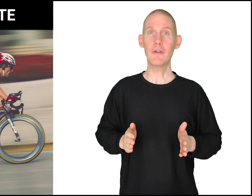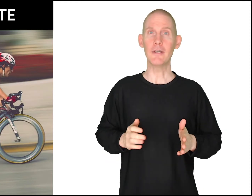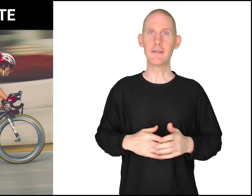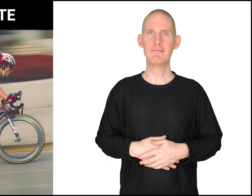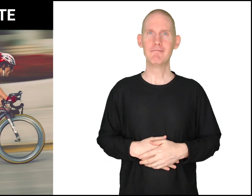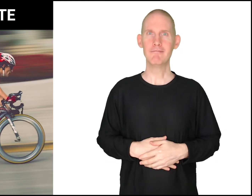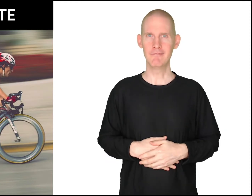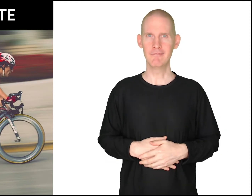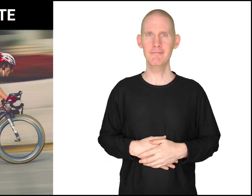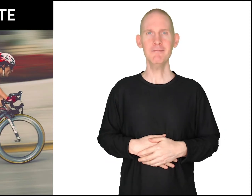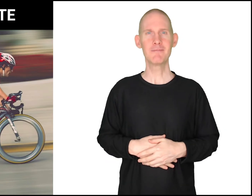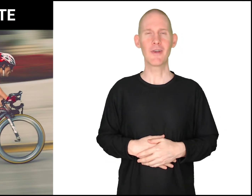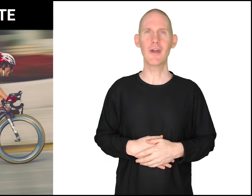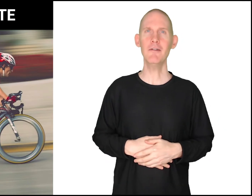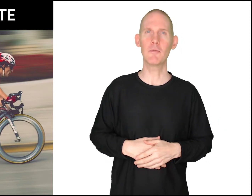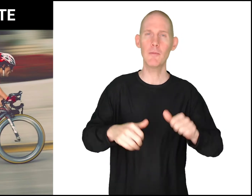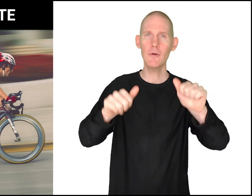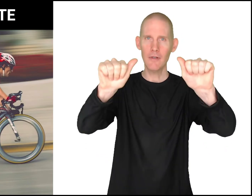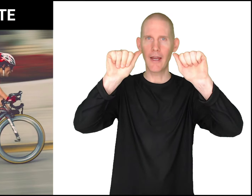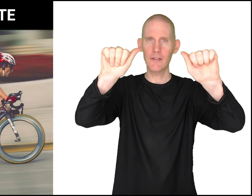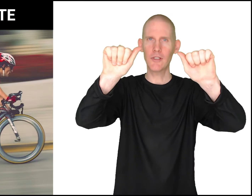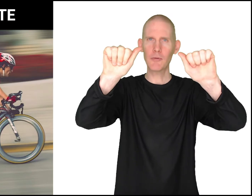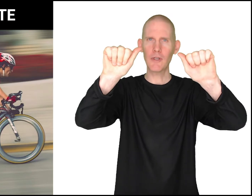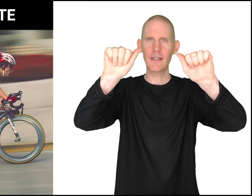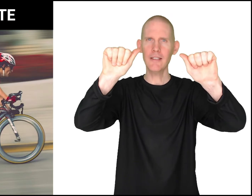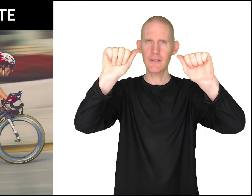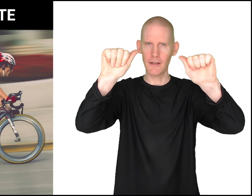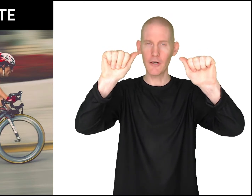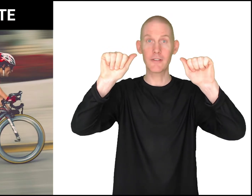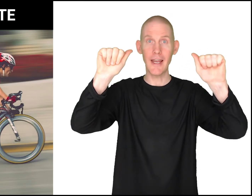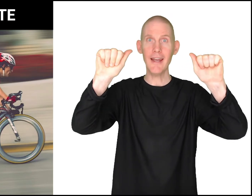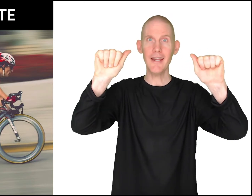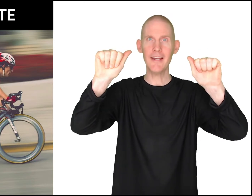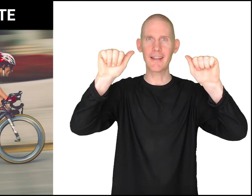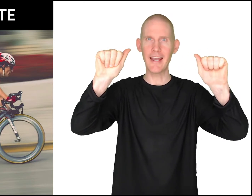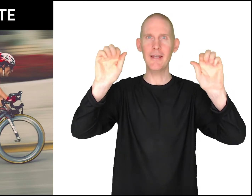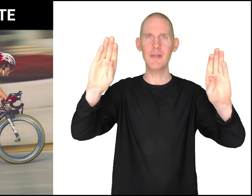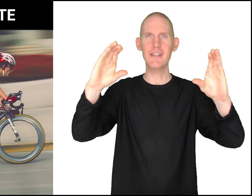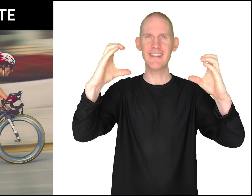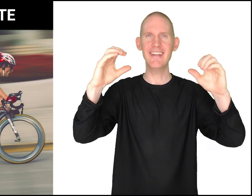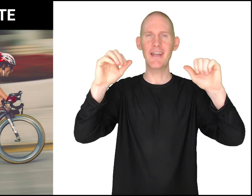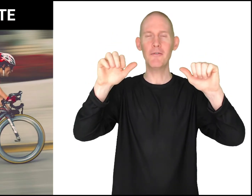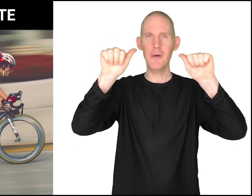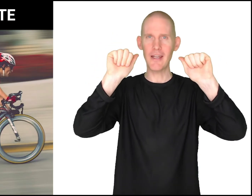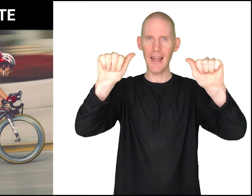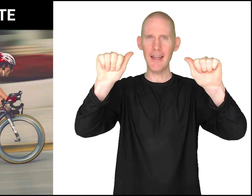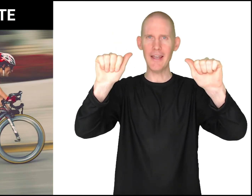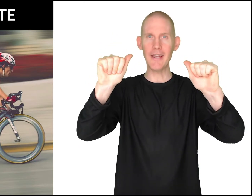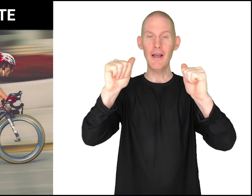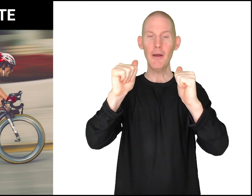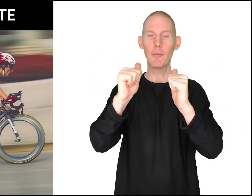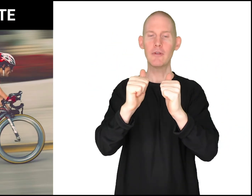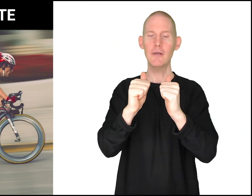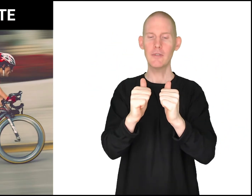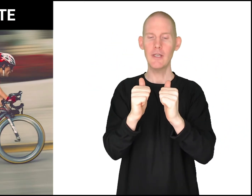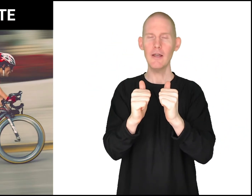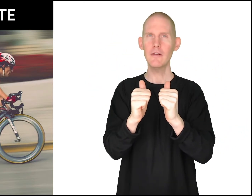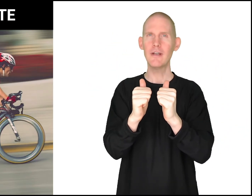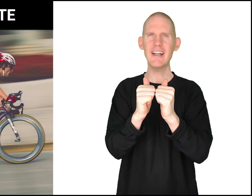Athlete. Okay, remember, hand shapes like this, the letters A, like A, B, C in the alphabet, A. Put them together, not